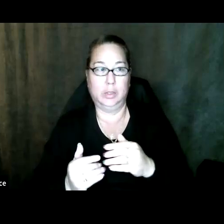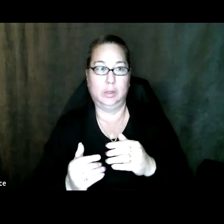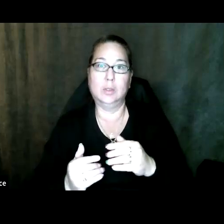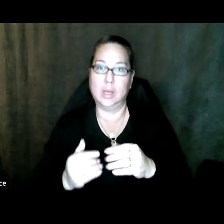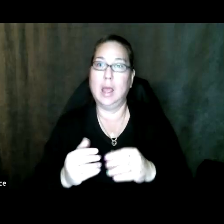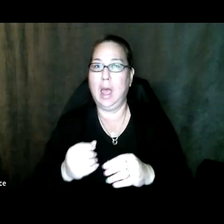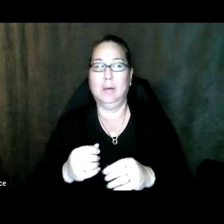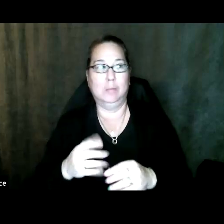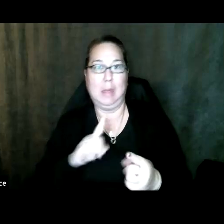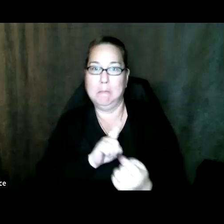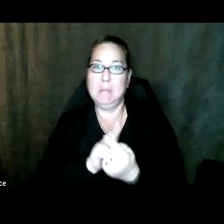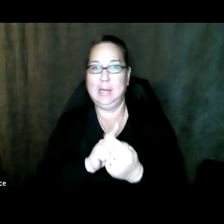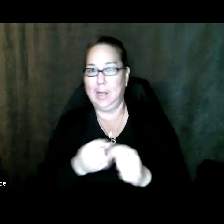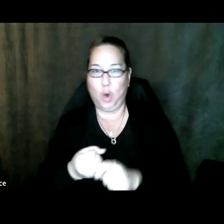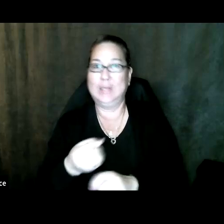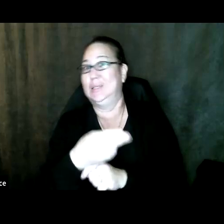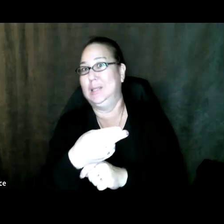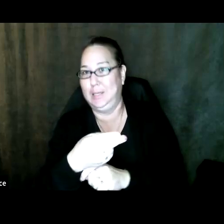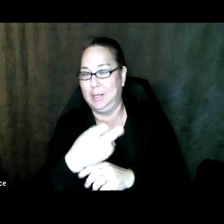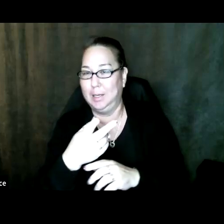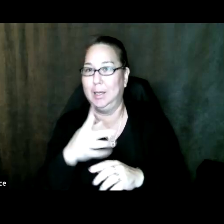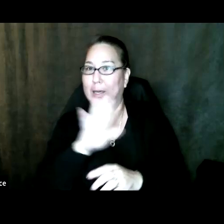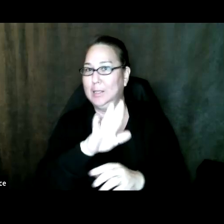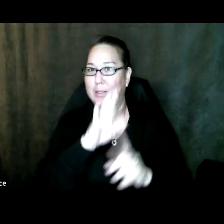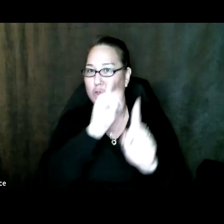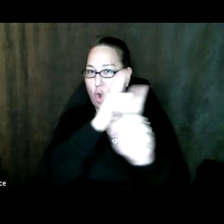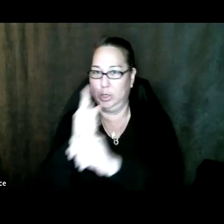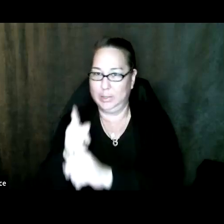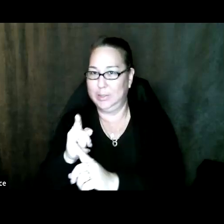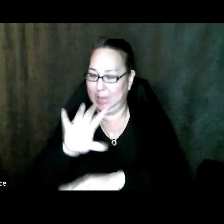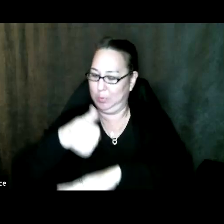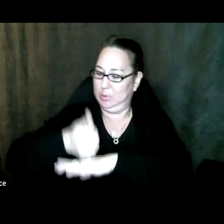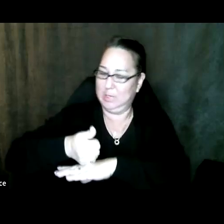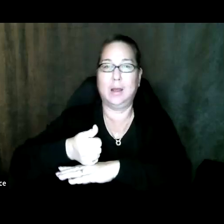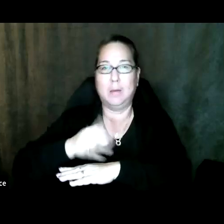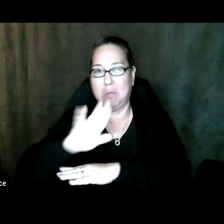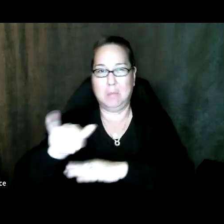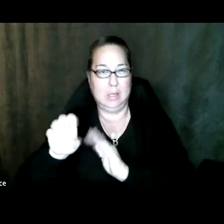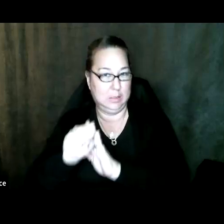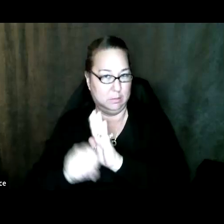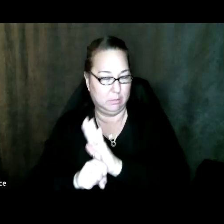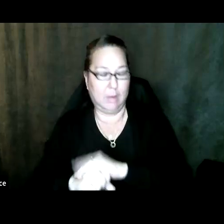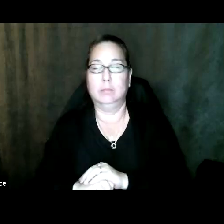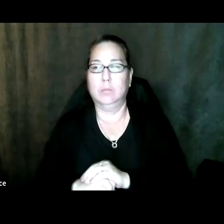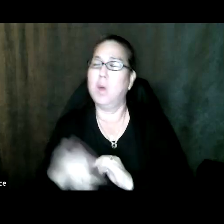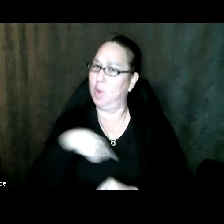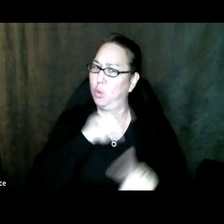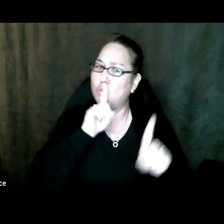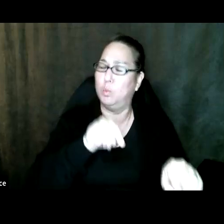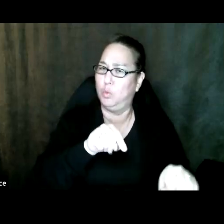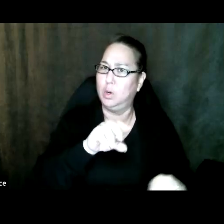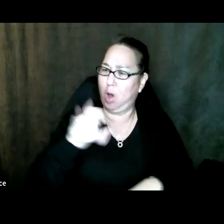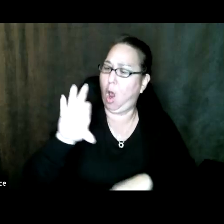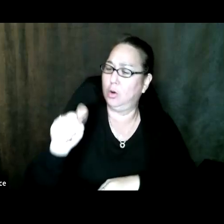exceeding 48% of its improvement targets set out by the state. And we have reported on October